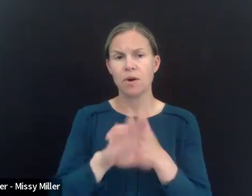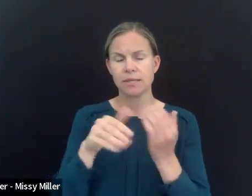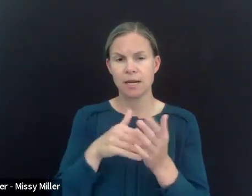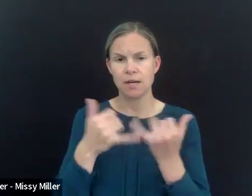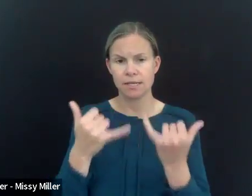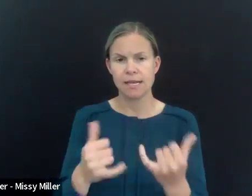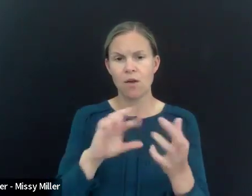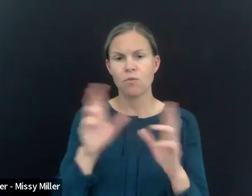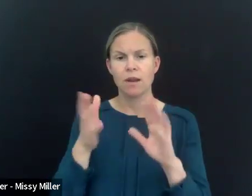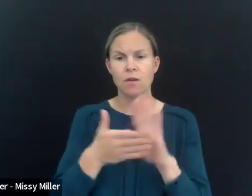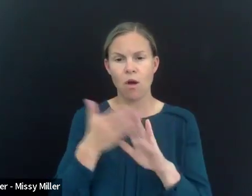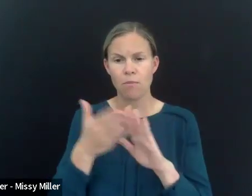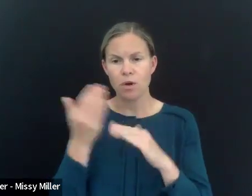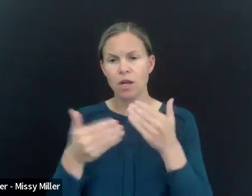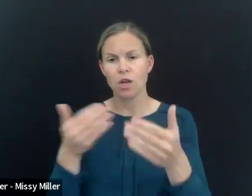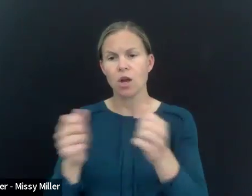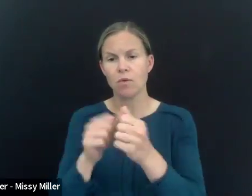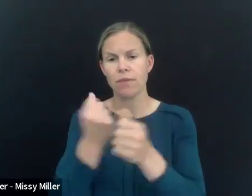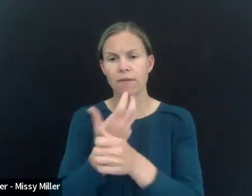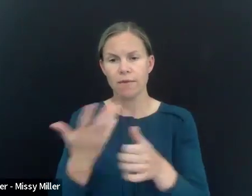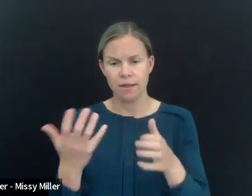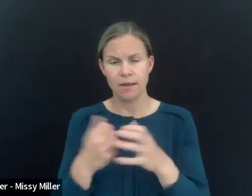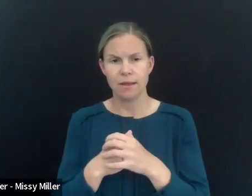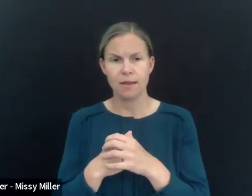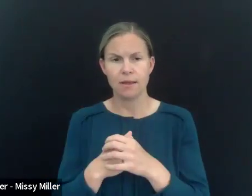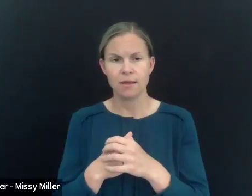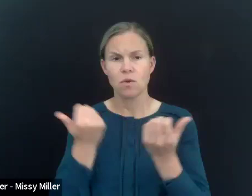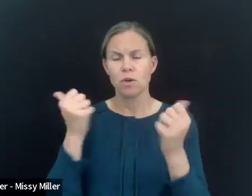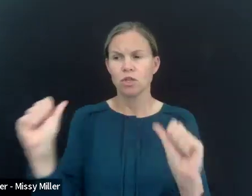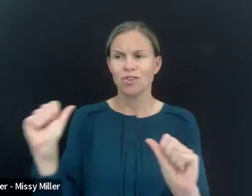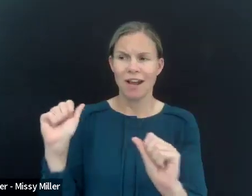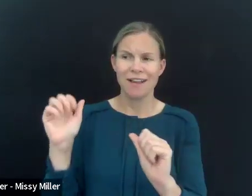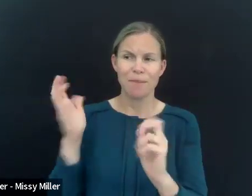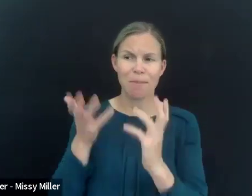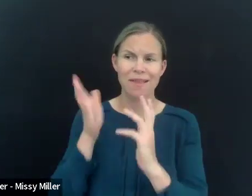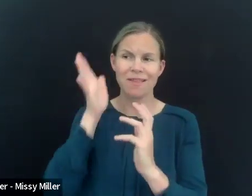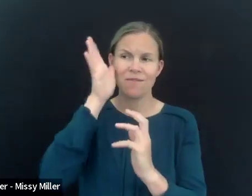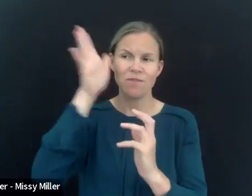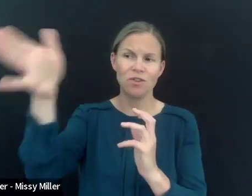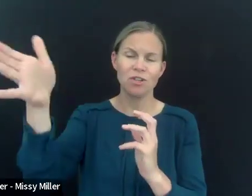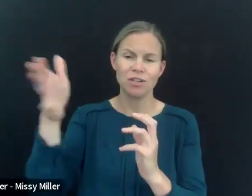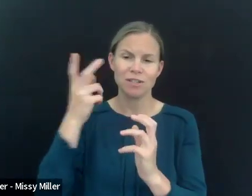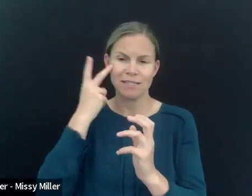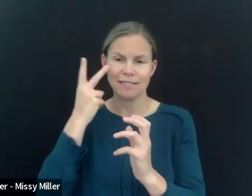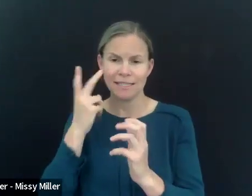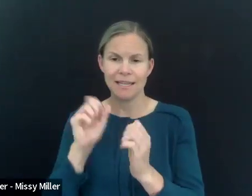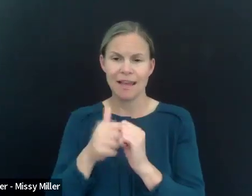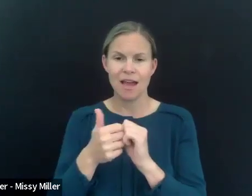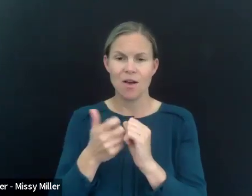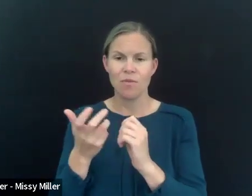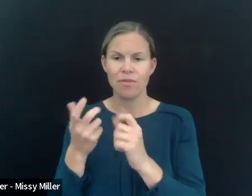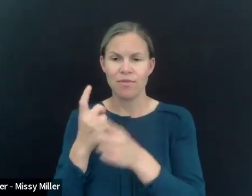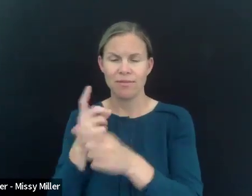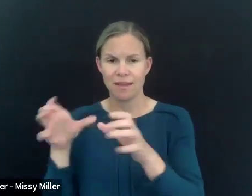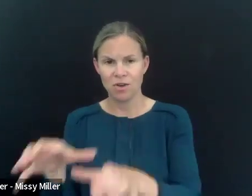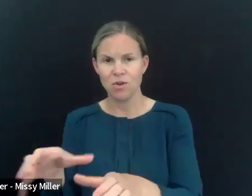Birth Center Equity and BMMA can reach out to her. Maybe we can do a live in the future, because we absolutely want to continue to learn from her expertise